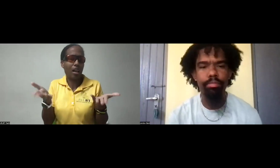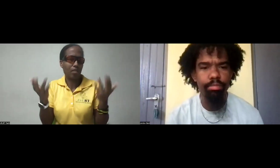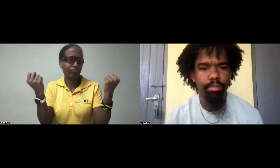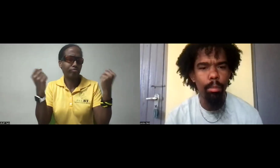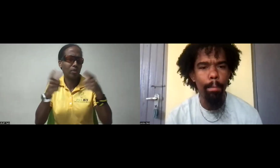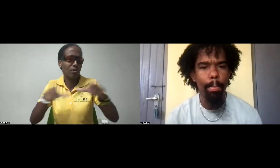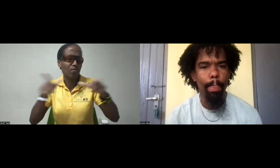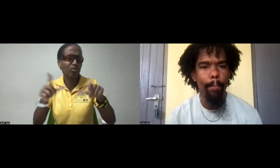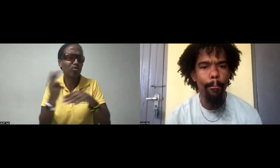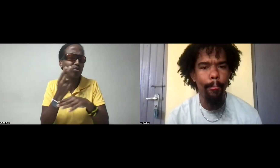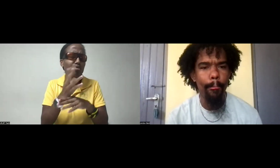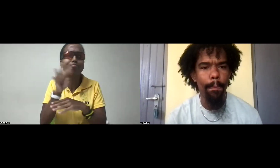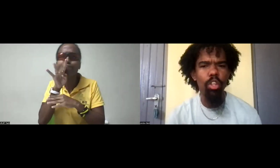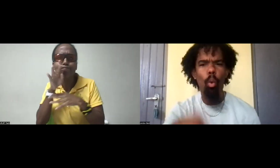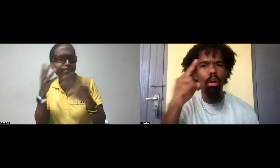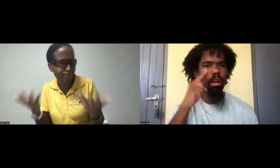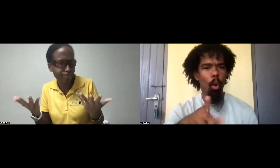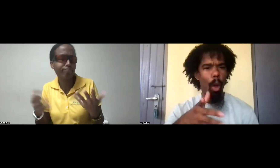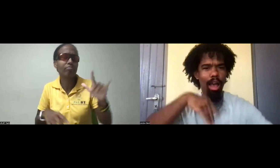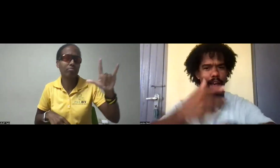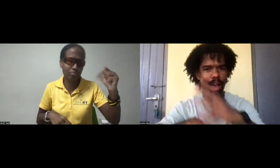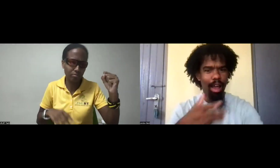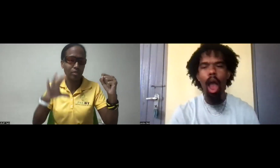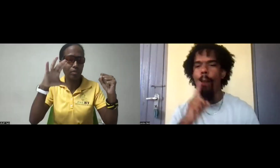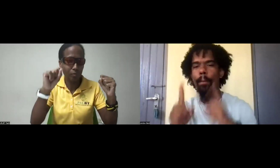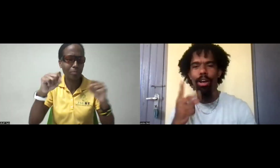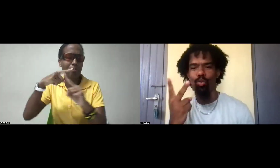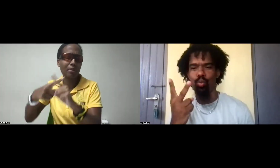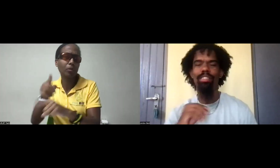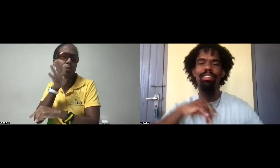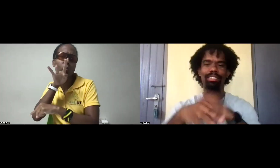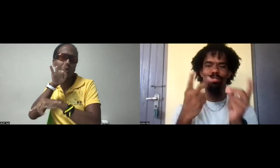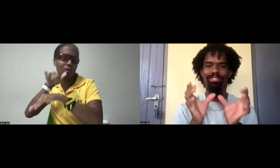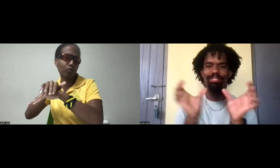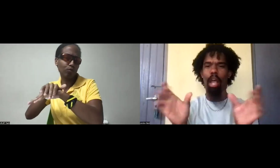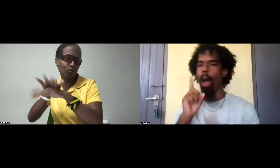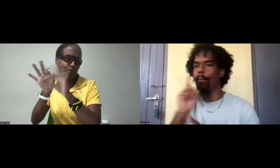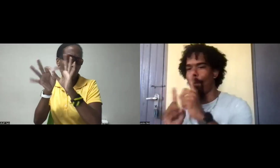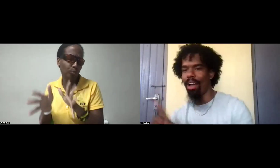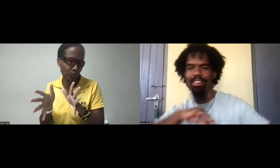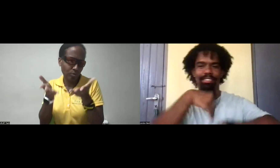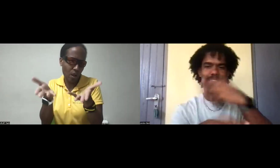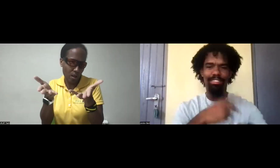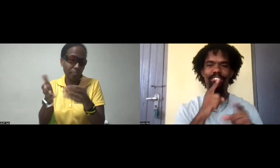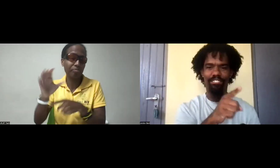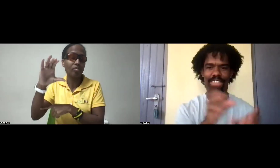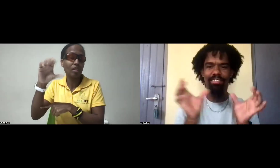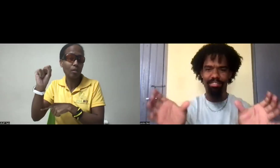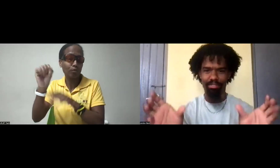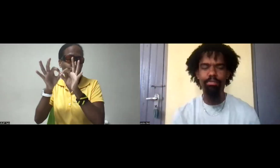So you're going to see sign language, and we have spoken English. We have an English interpreter